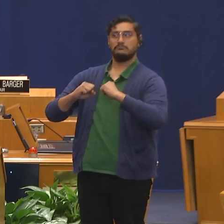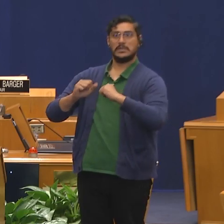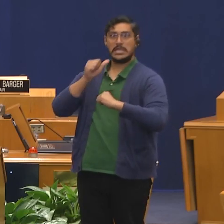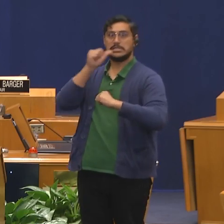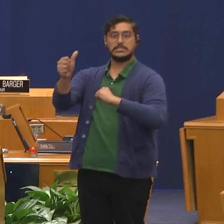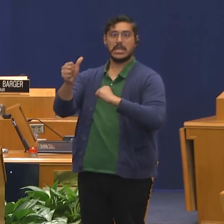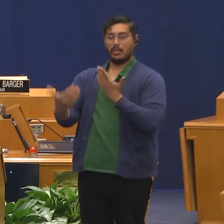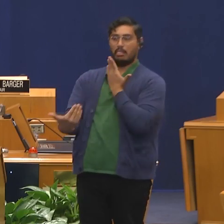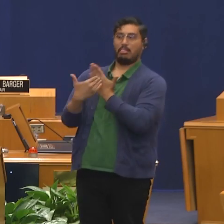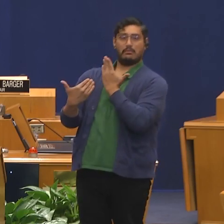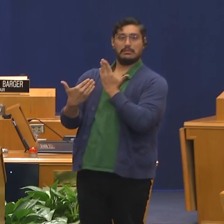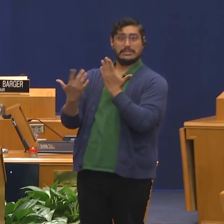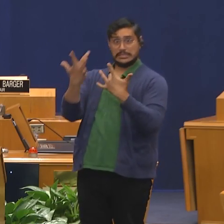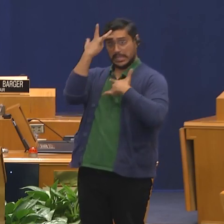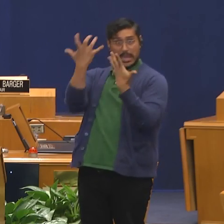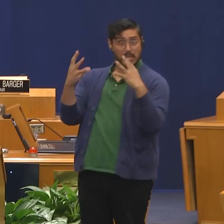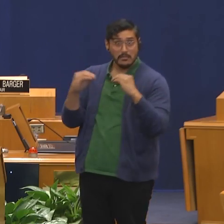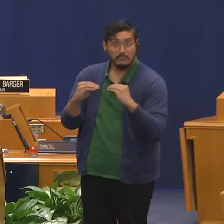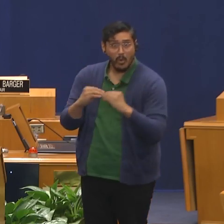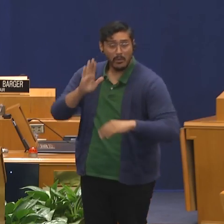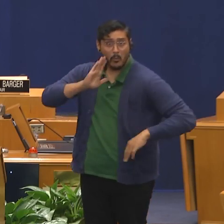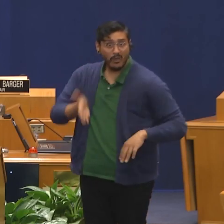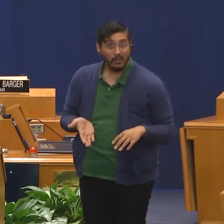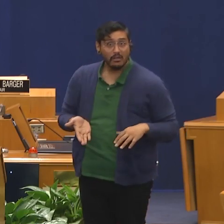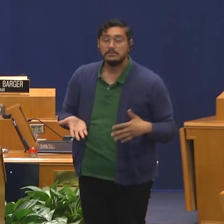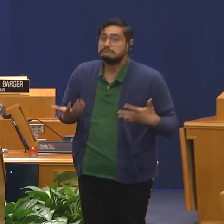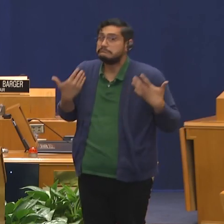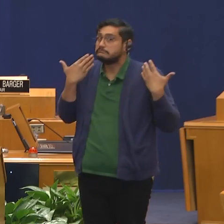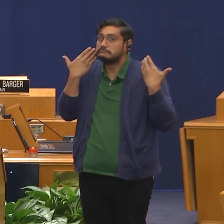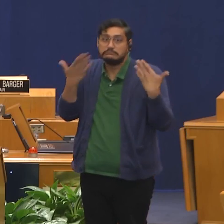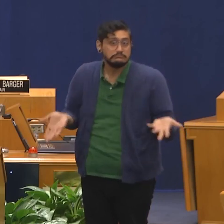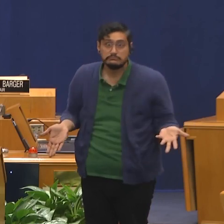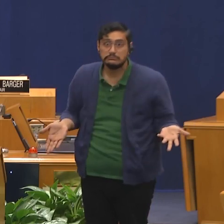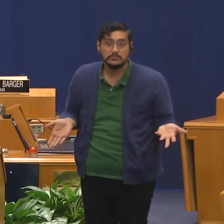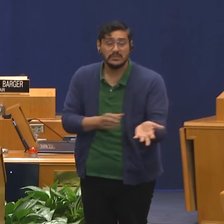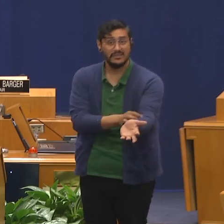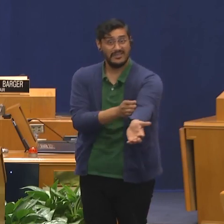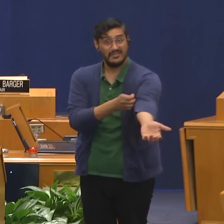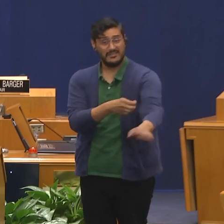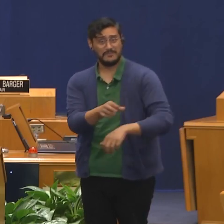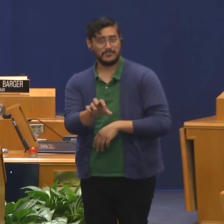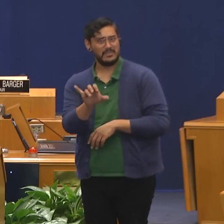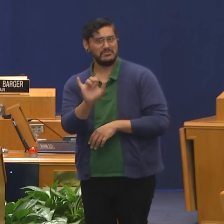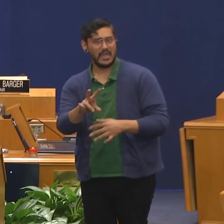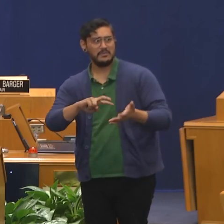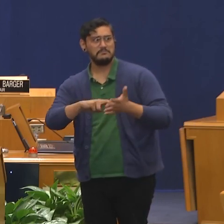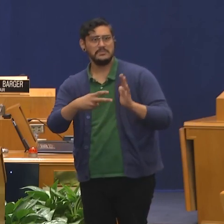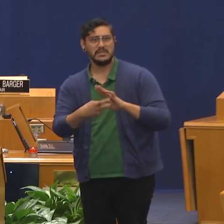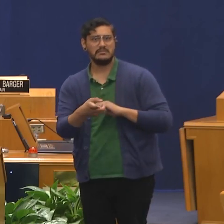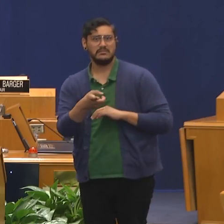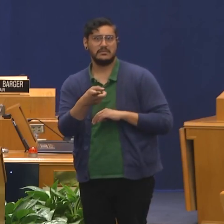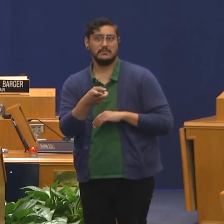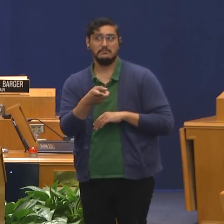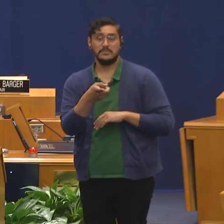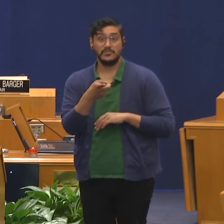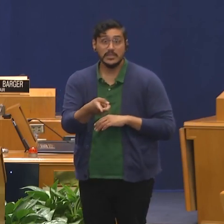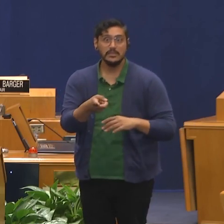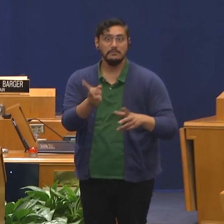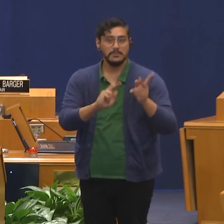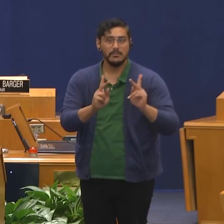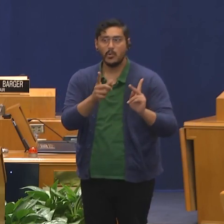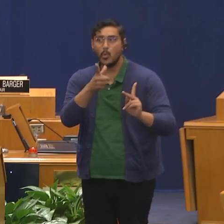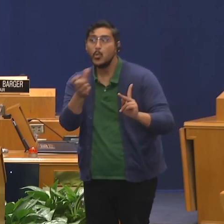protected permanently from reinfection, and it doesn't tell us what number of people at this moment in time are actually